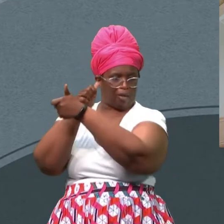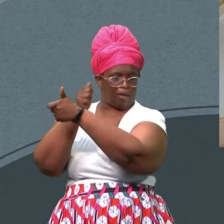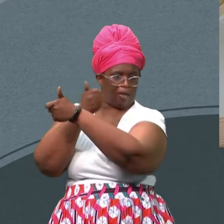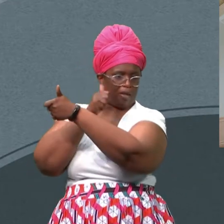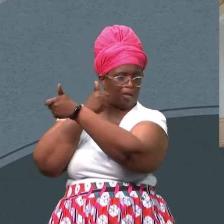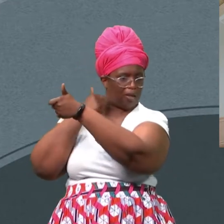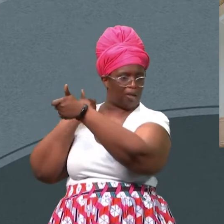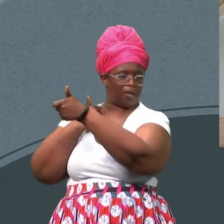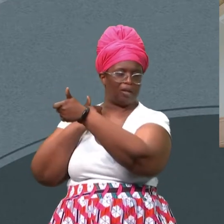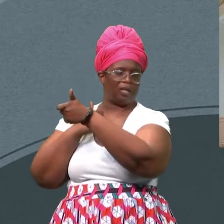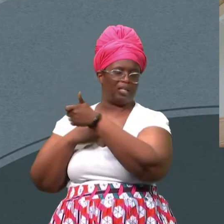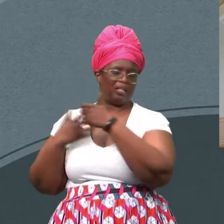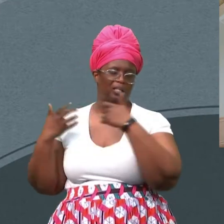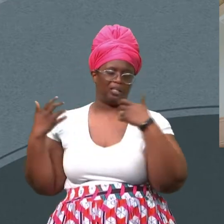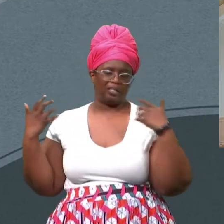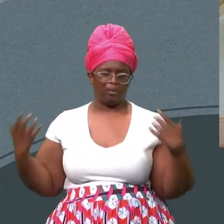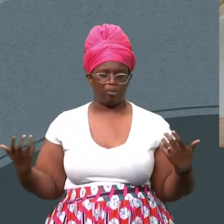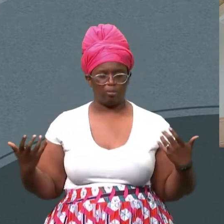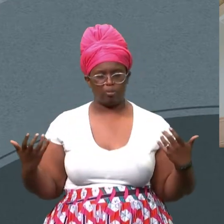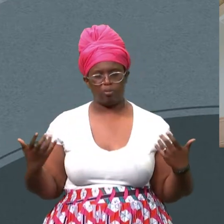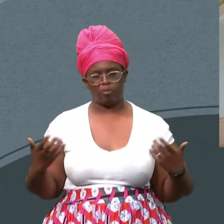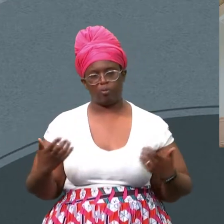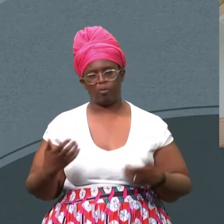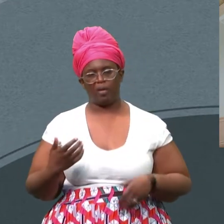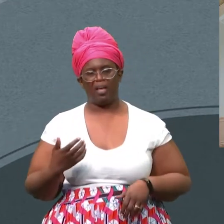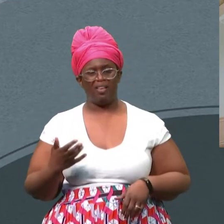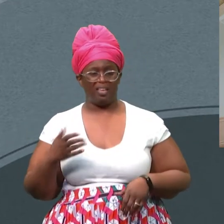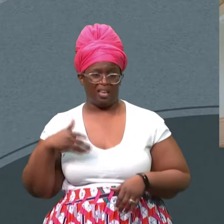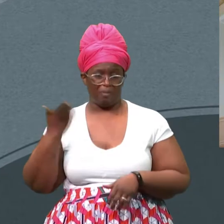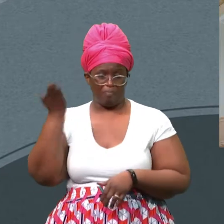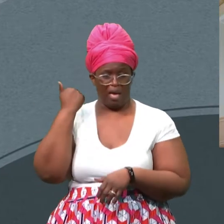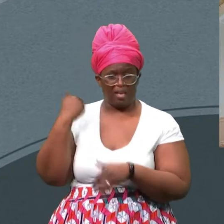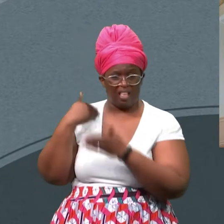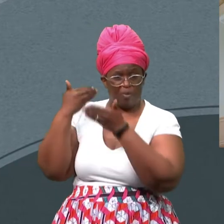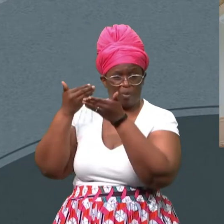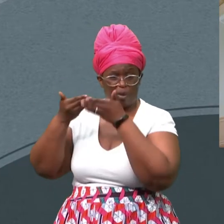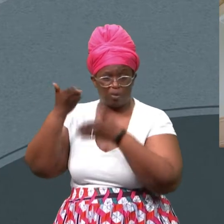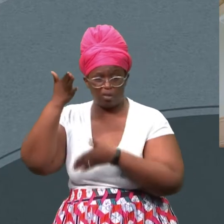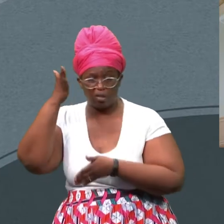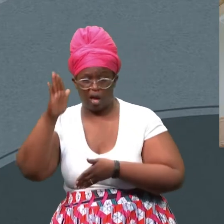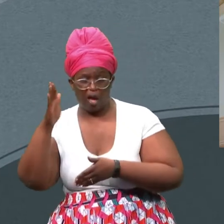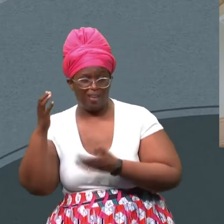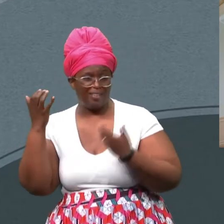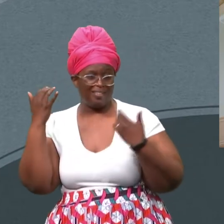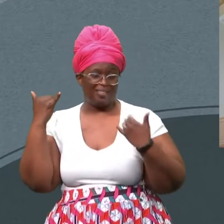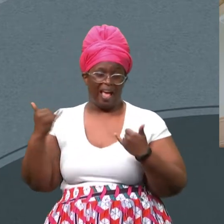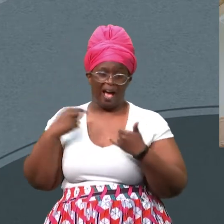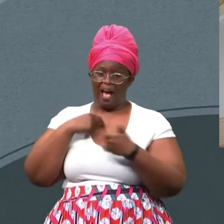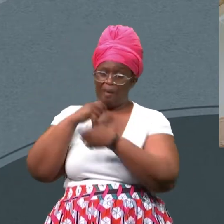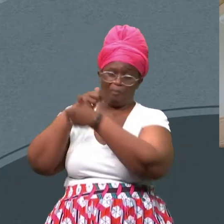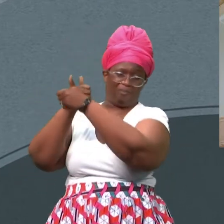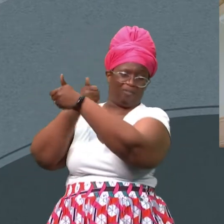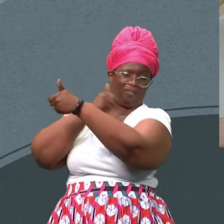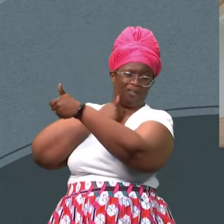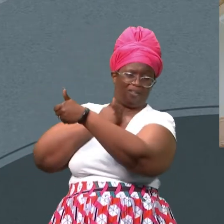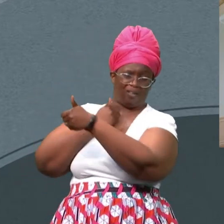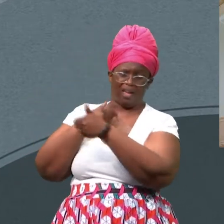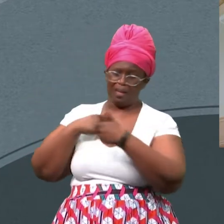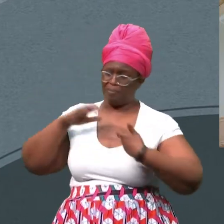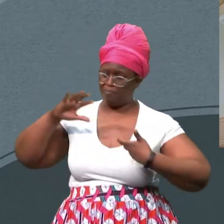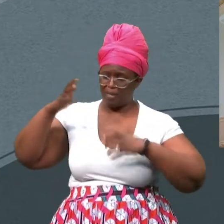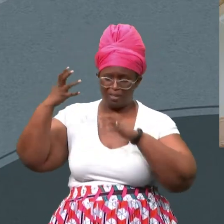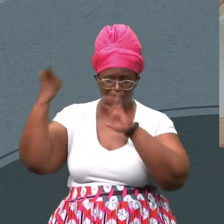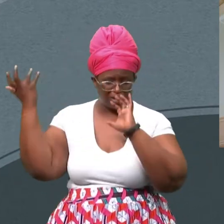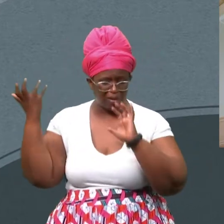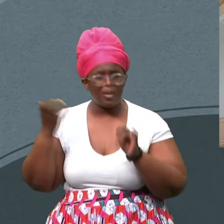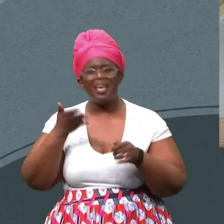life now compared to other moments in your life, and you feel like you're in a worse place now than you ever have been before. And God is